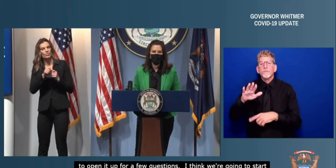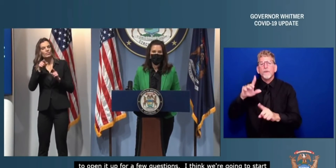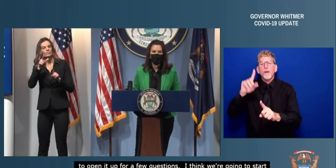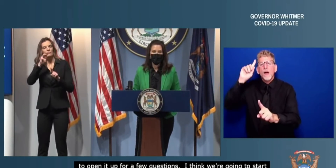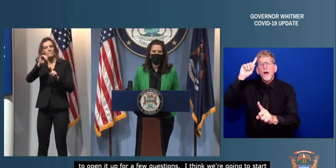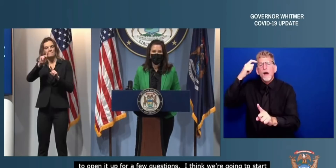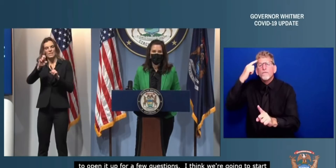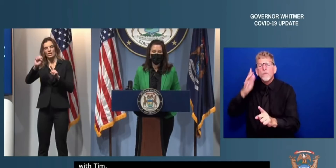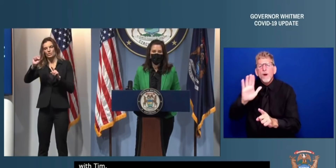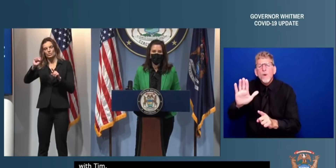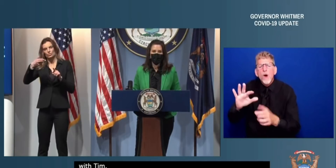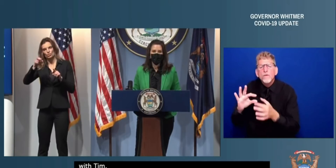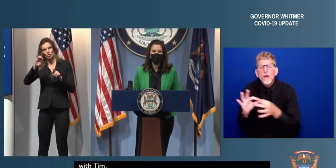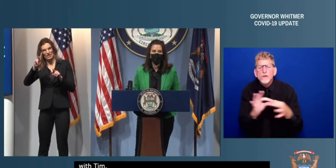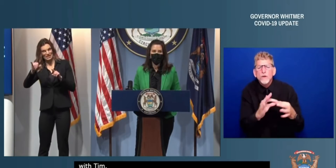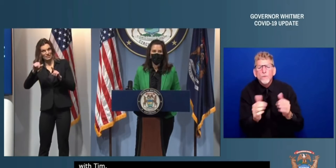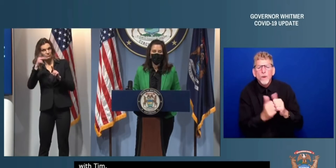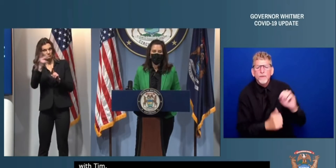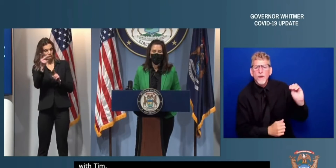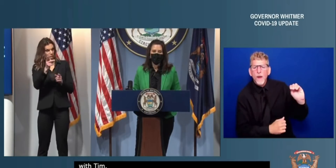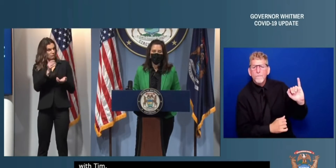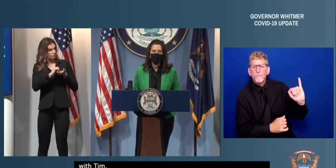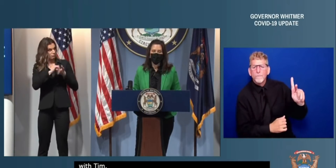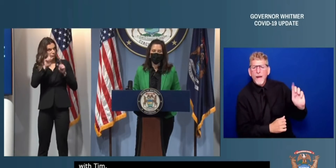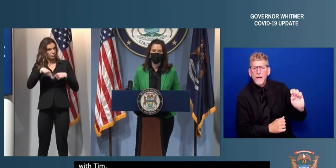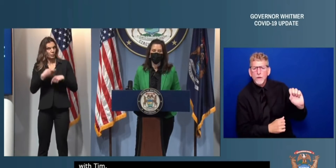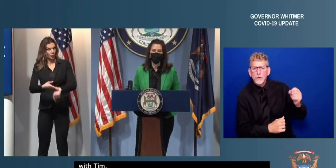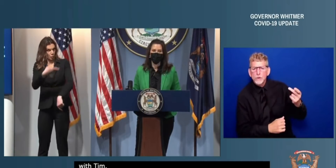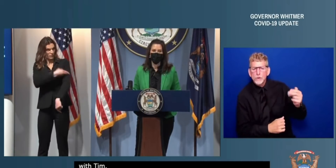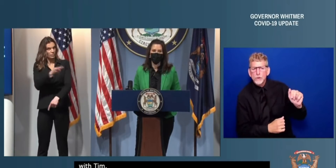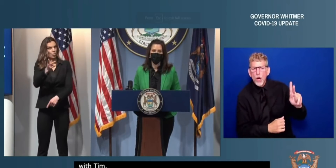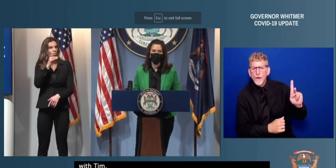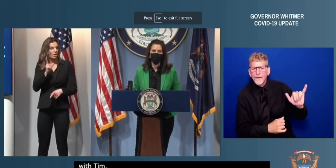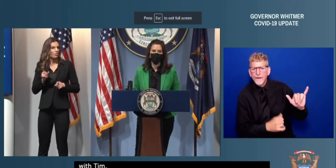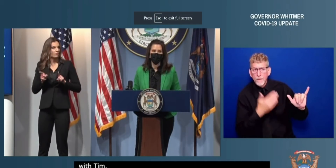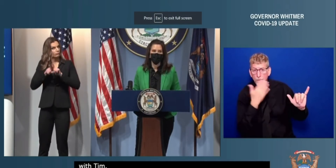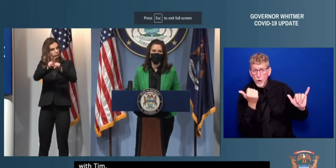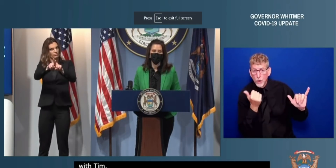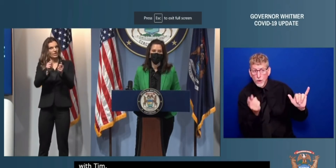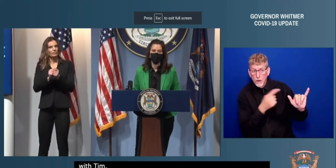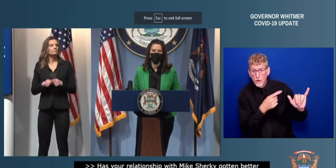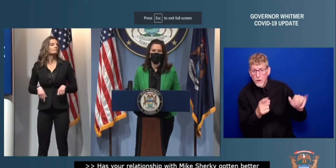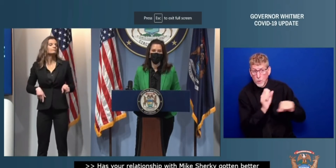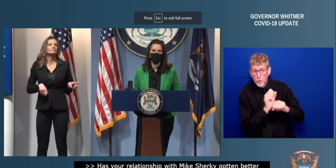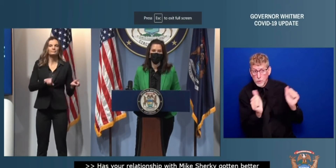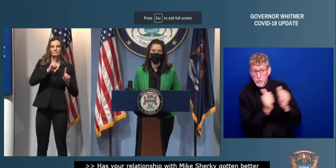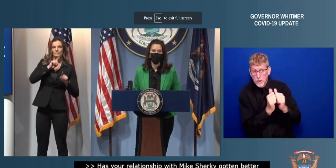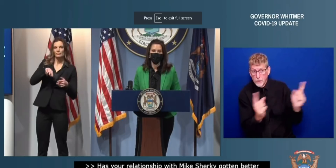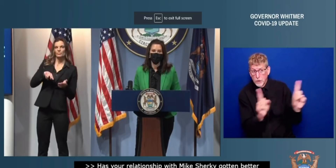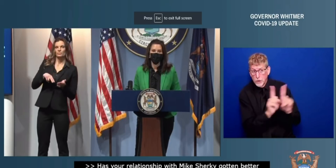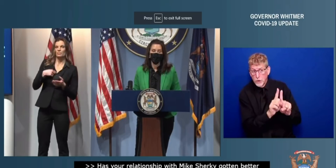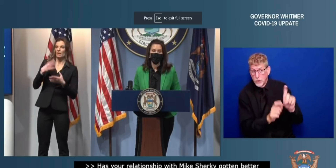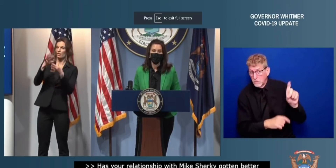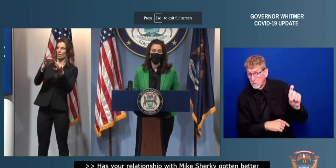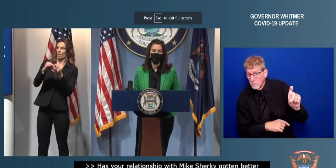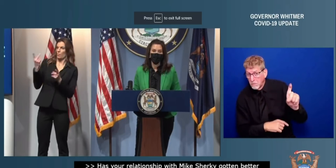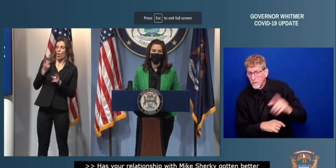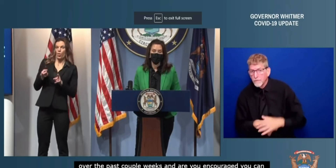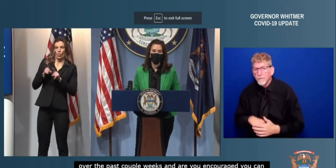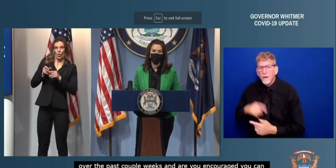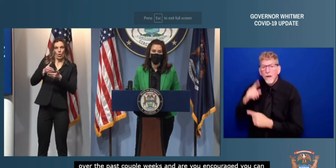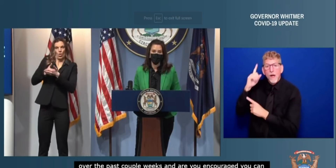you encouraged that you and he can work together? So I'm not going to assess our relationship. I will tell you that we are